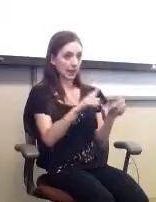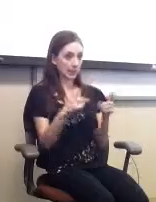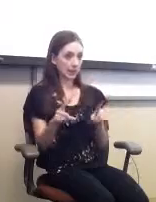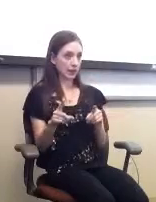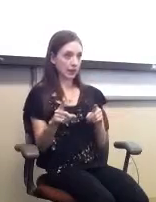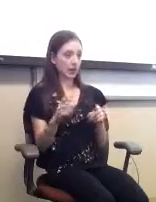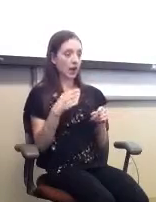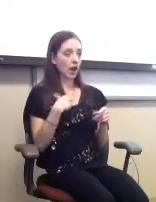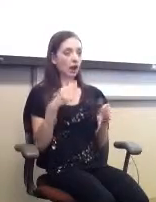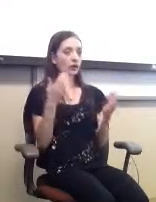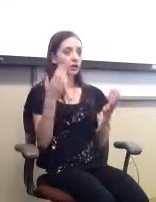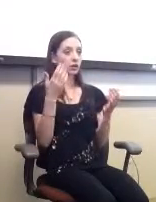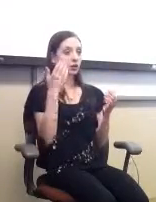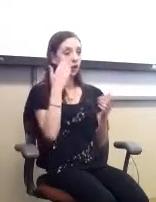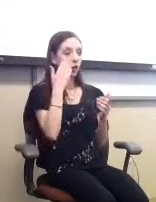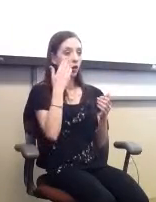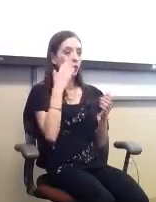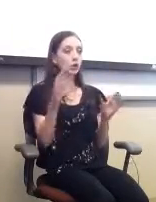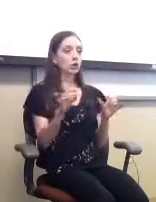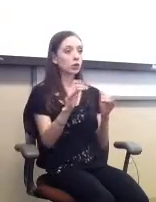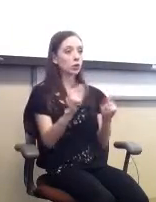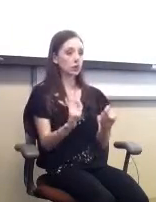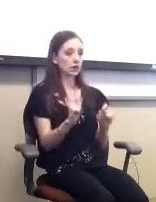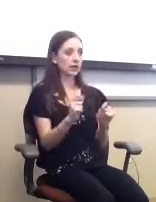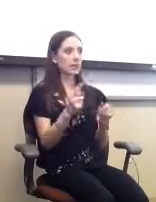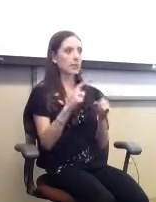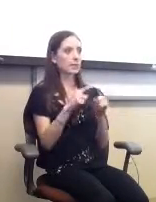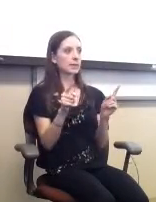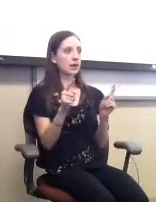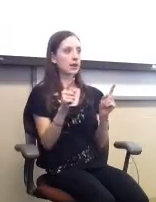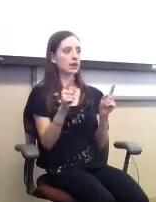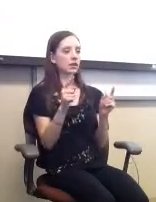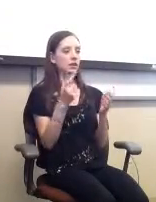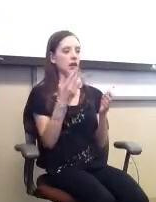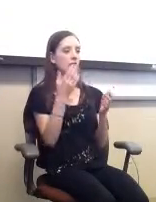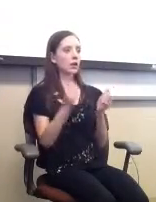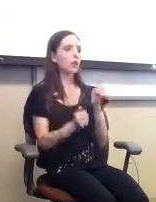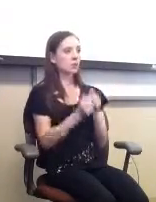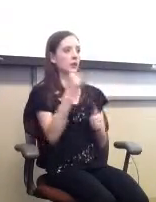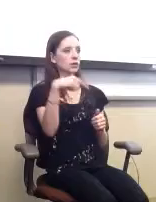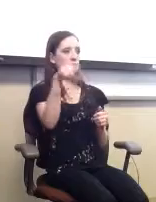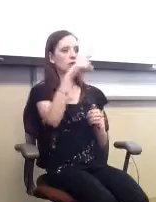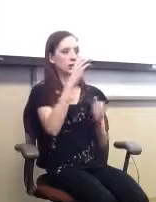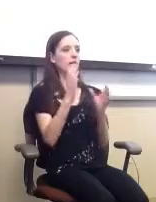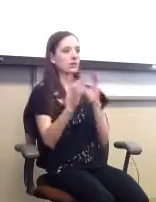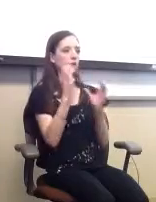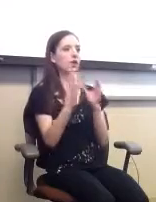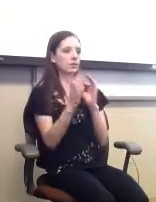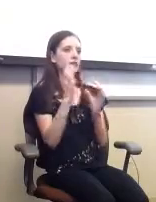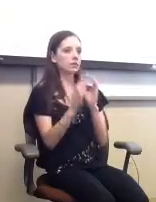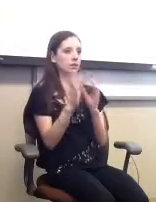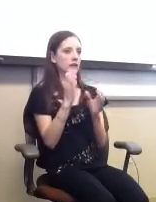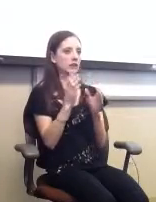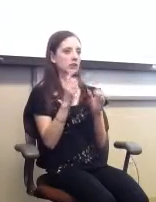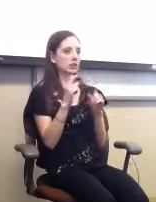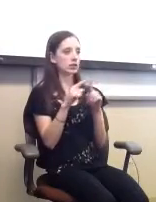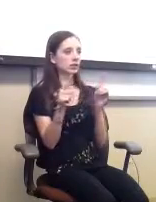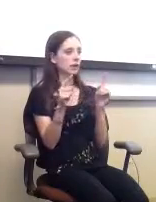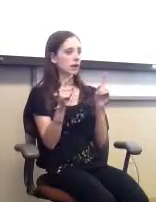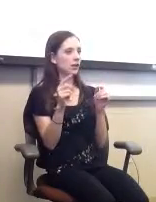you're having these conversations, or at least I know most of you are, that then you're narrating it so that nobody's guessing or